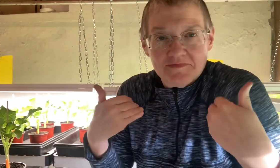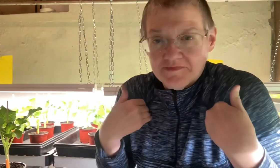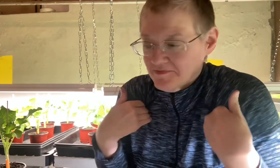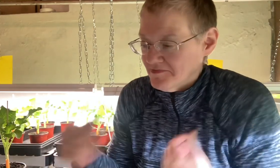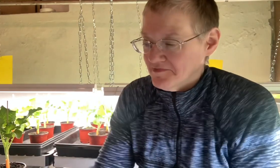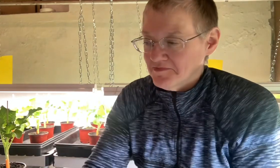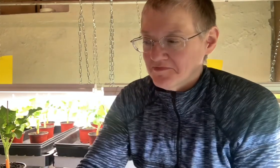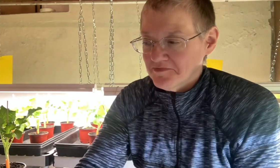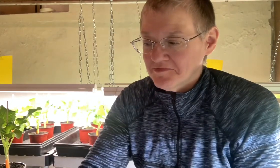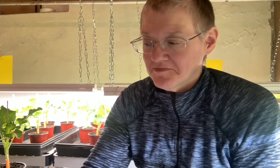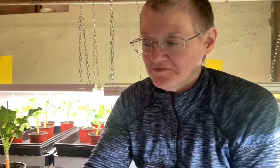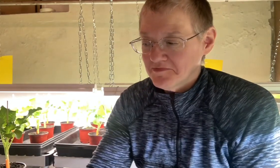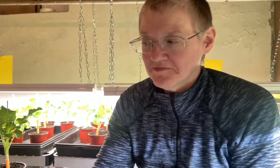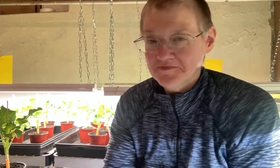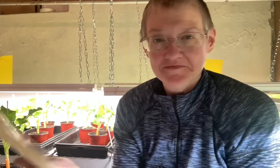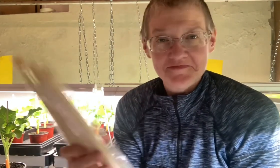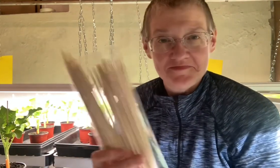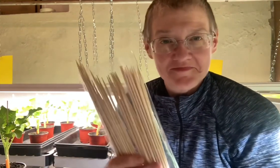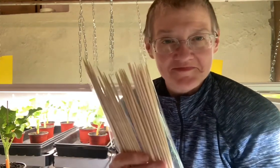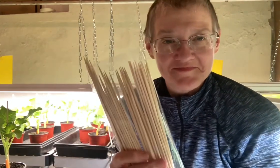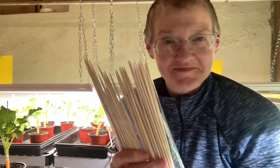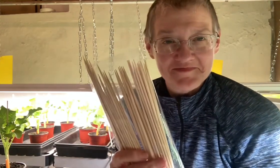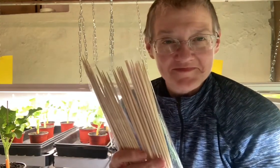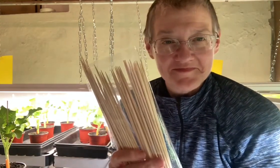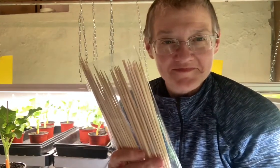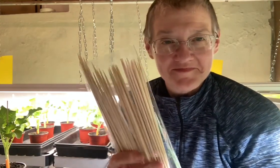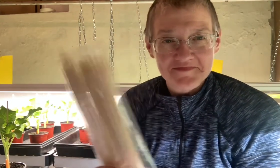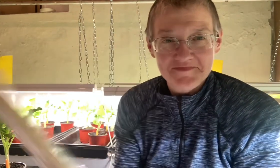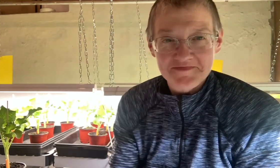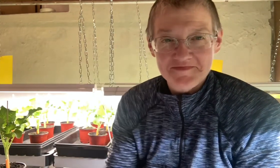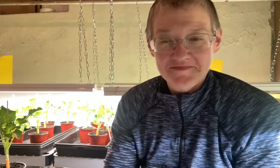And I already had some skewers.